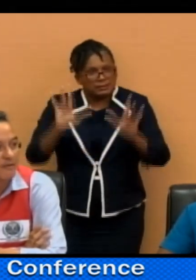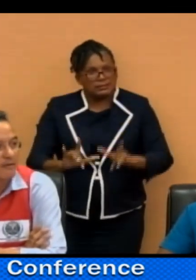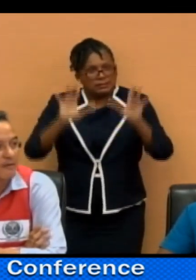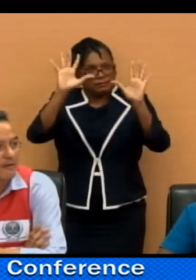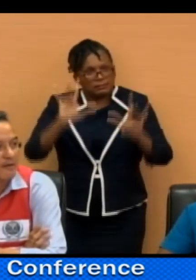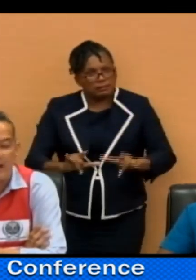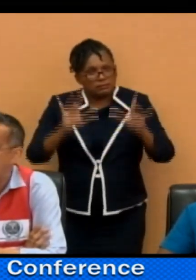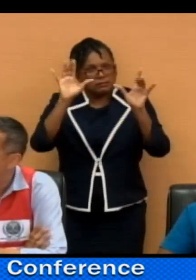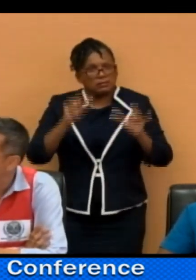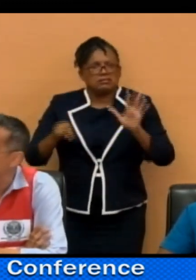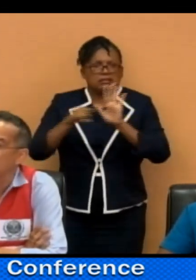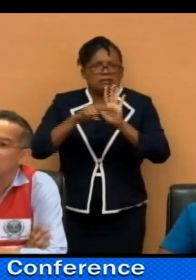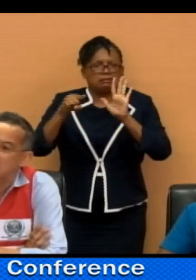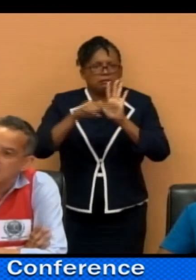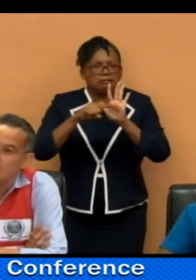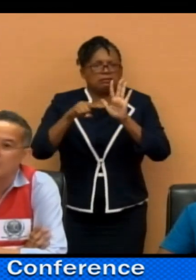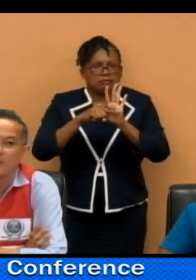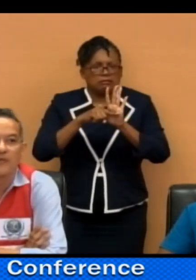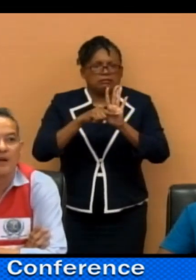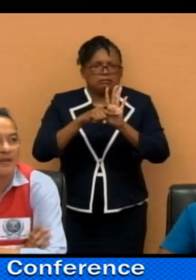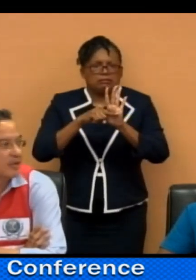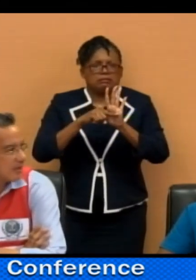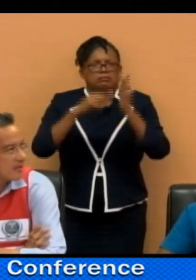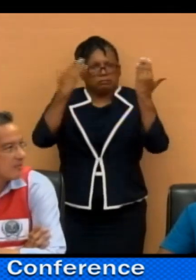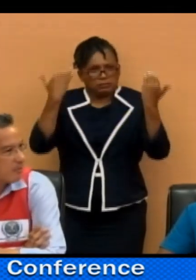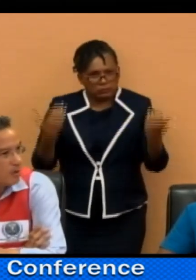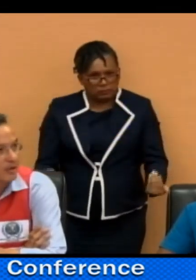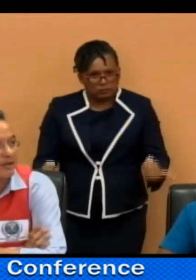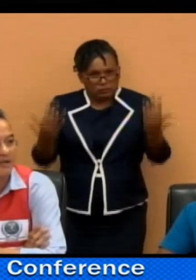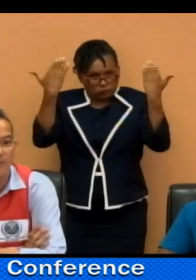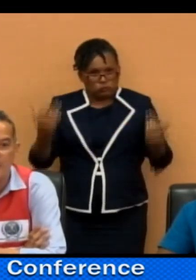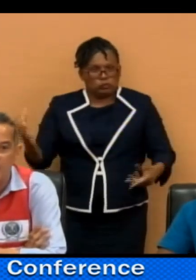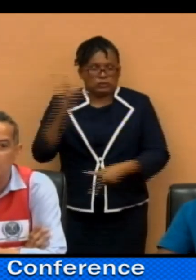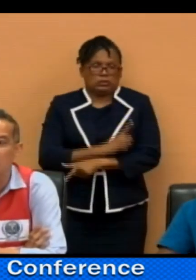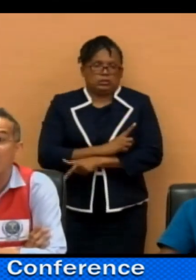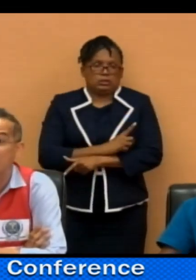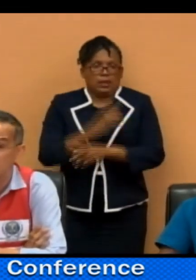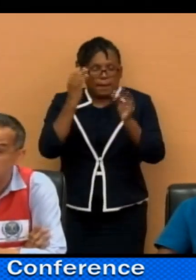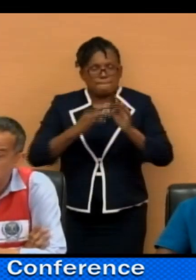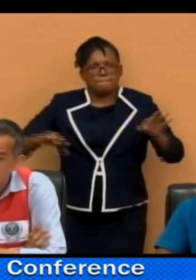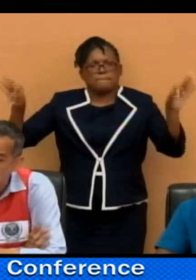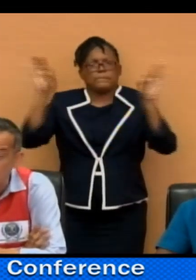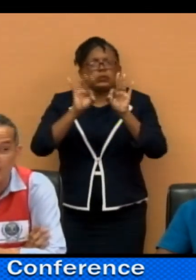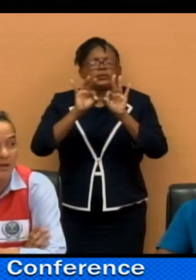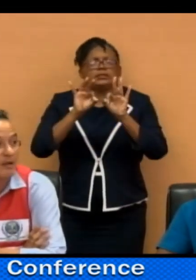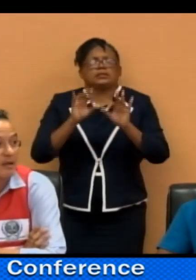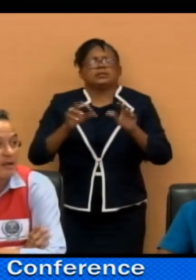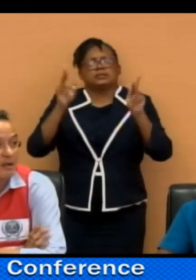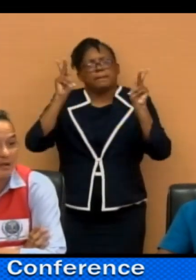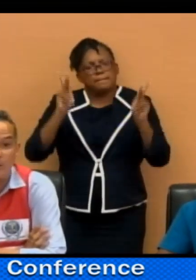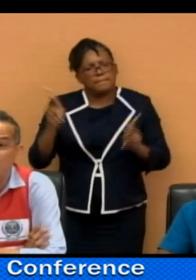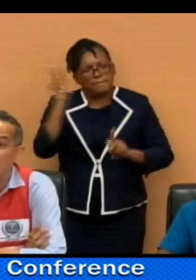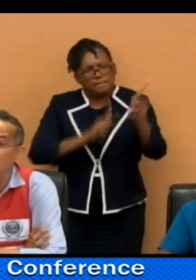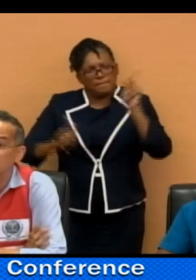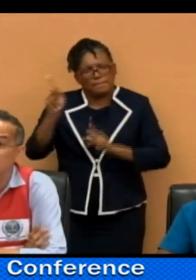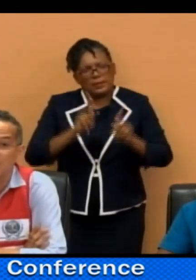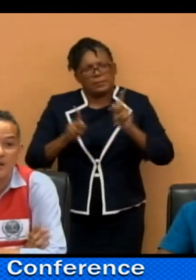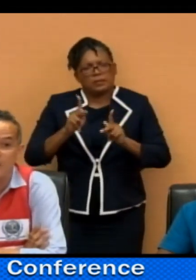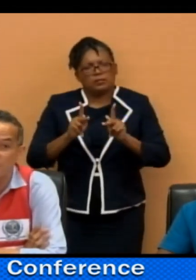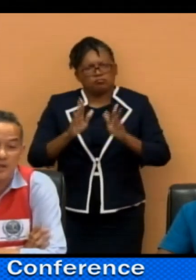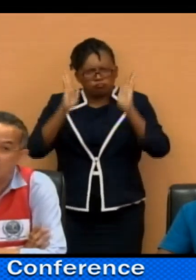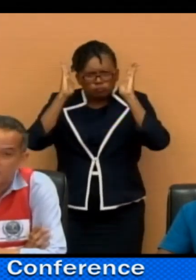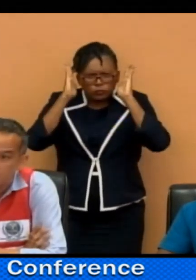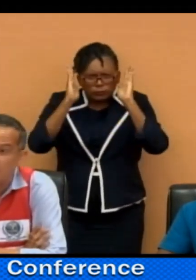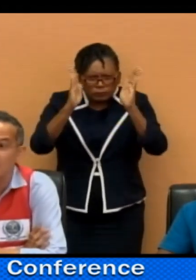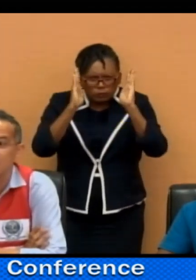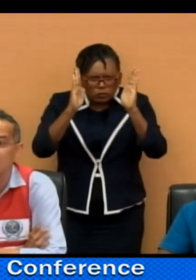negative. As of today, I think it is important as a ministry and as a people that we concentrate on